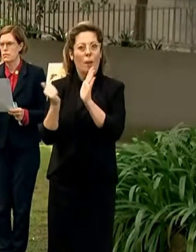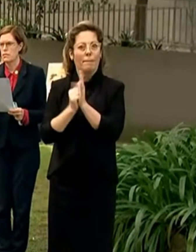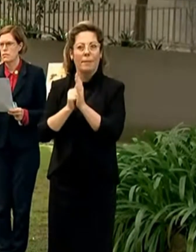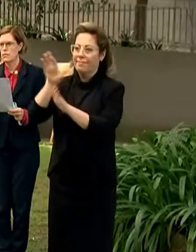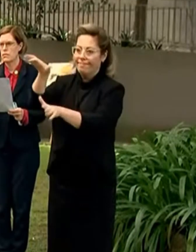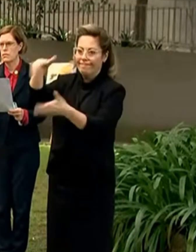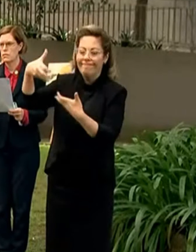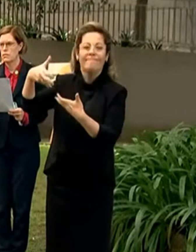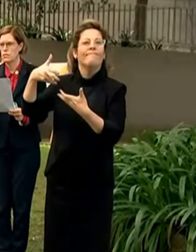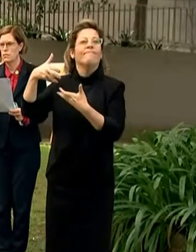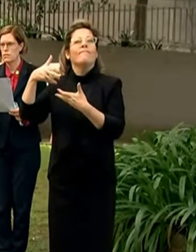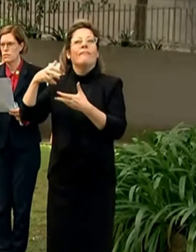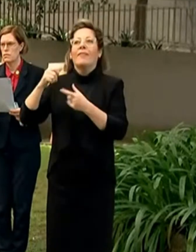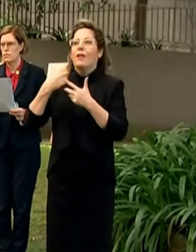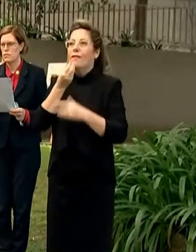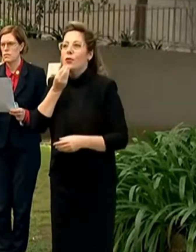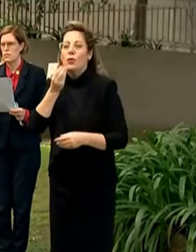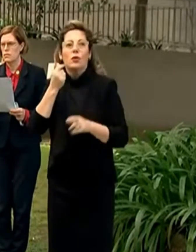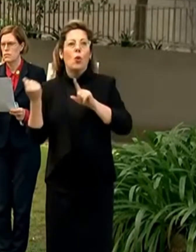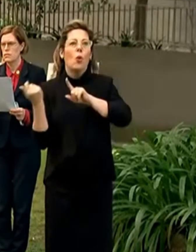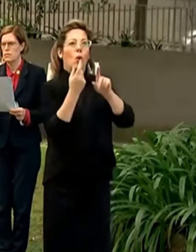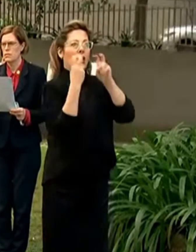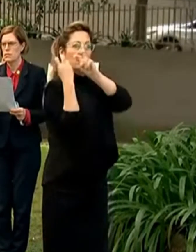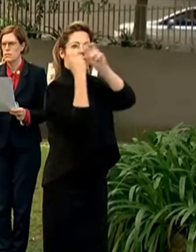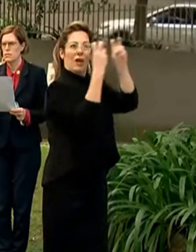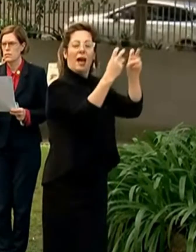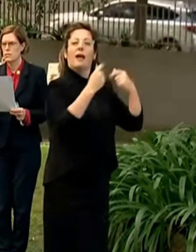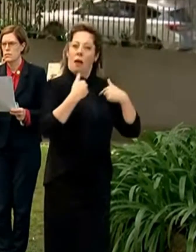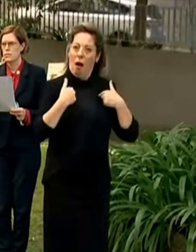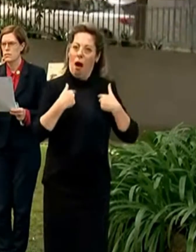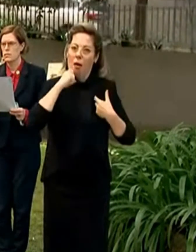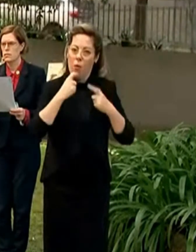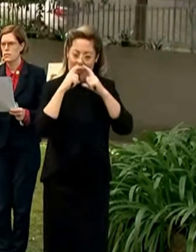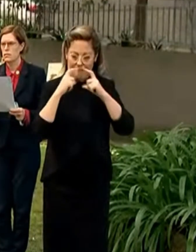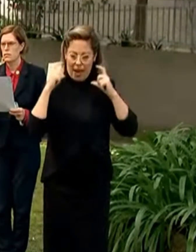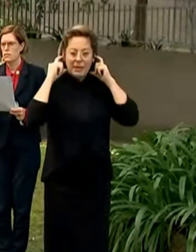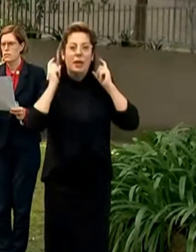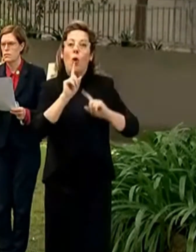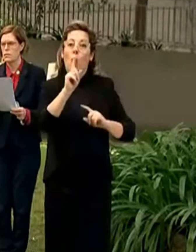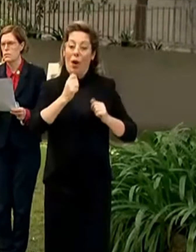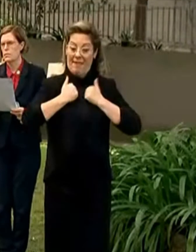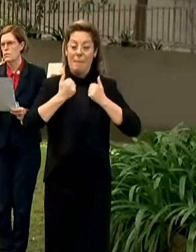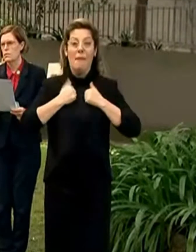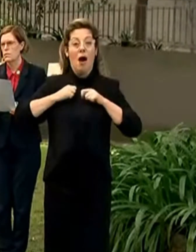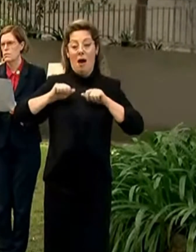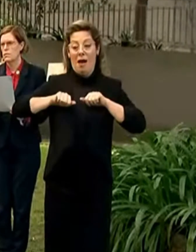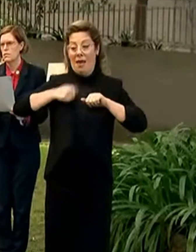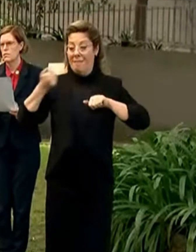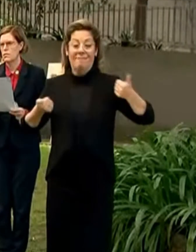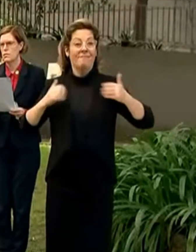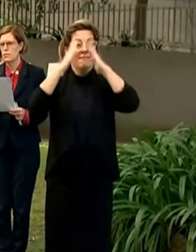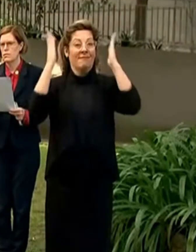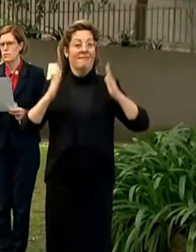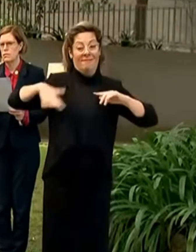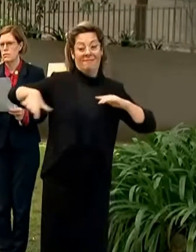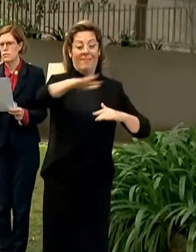mask. If I was to catch a train or a bus, I would choose to wear a mask. And if my community had high rates or increasing rates of community transmission, I